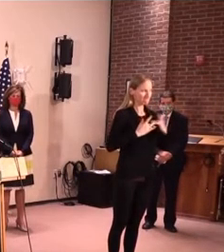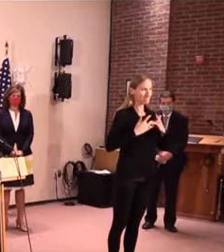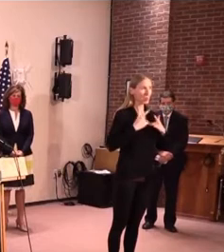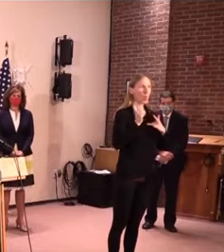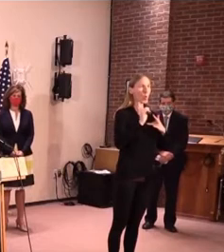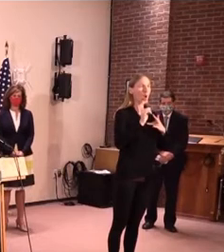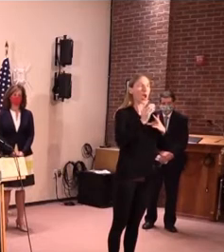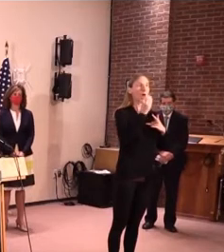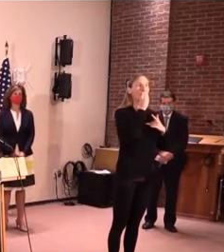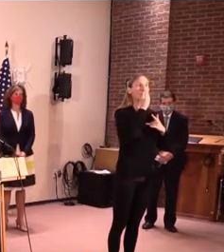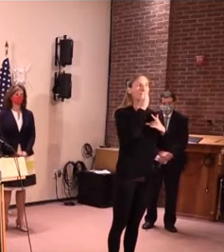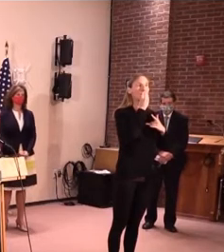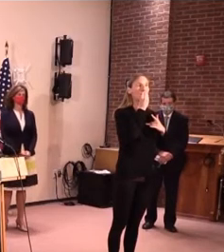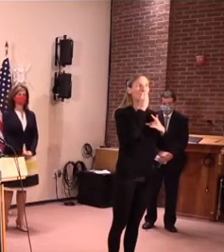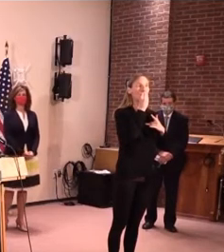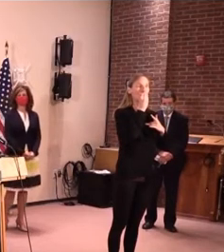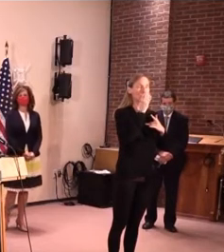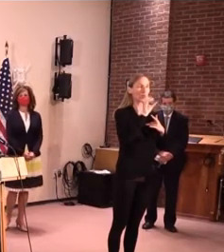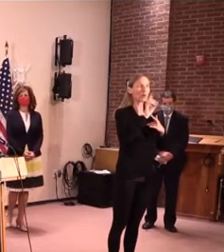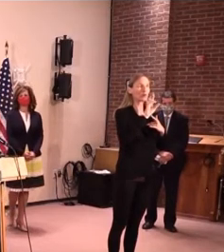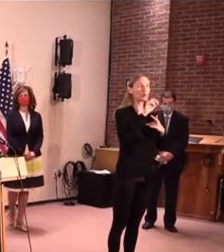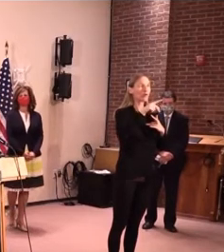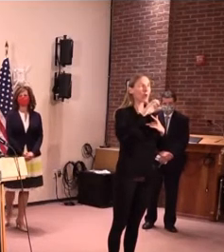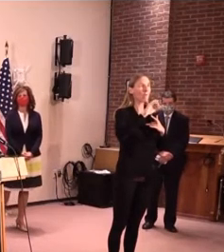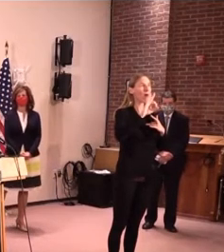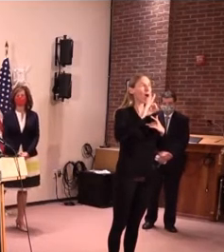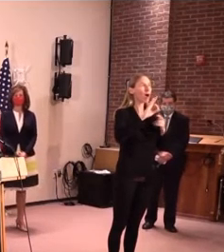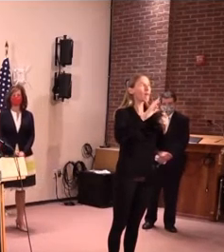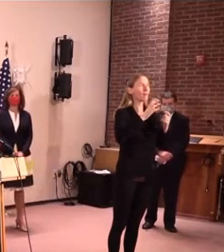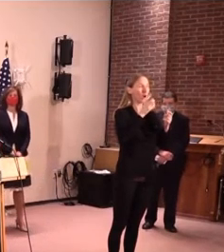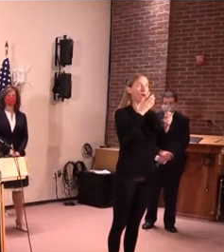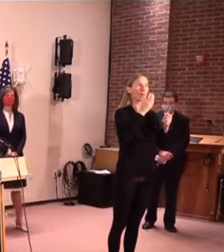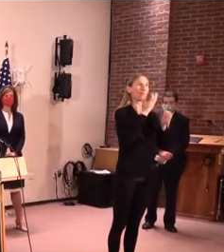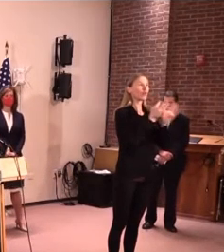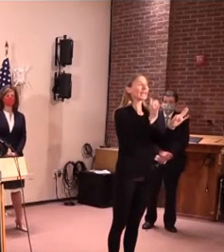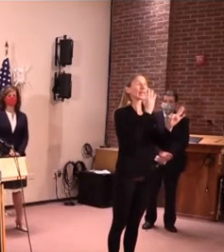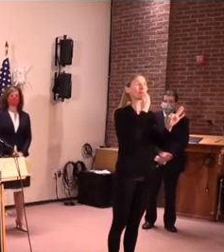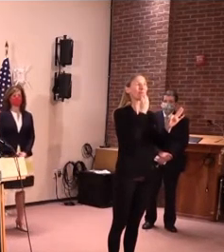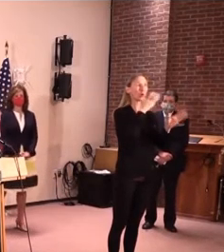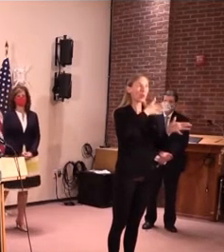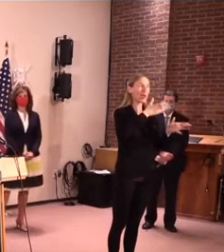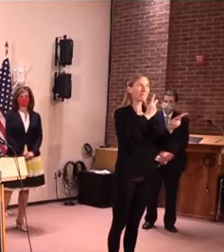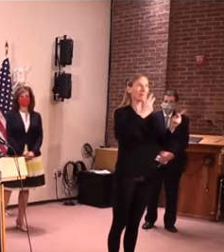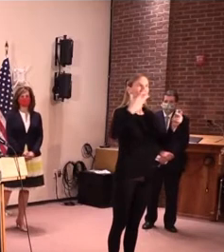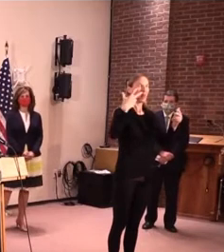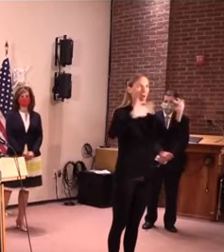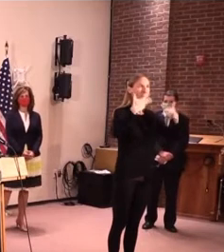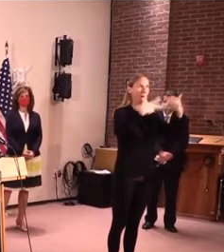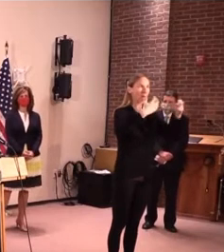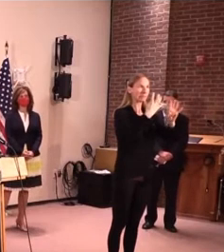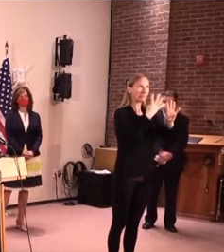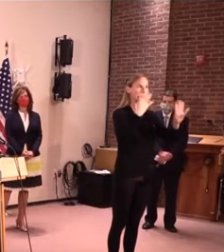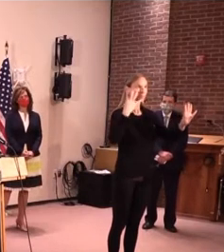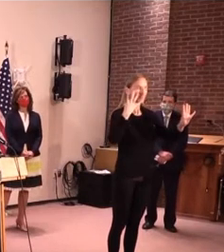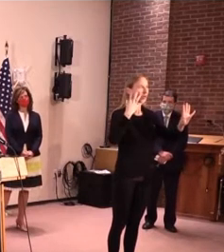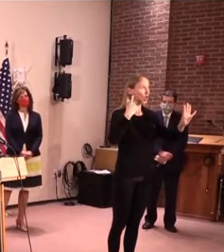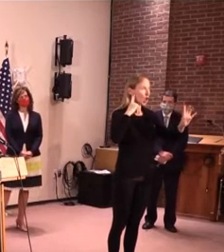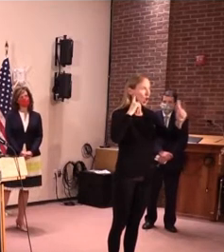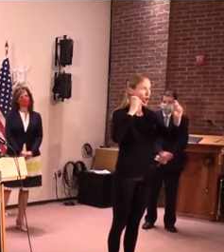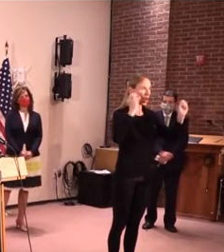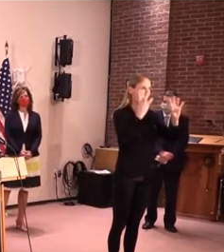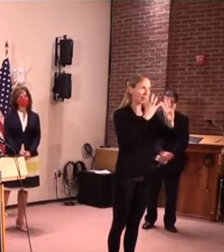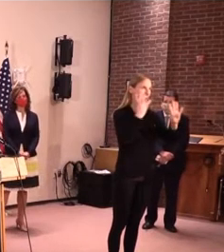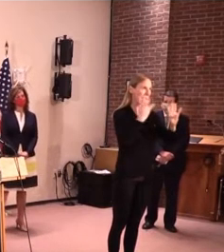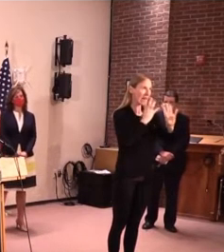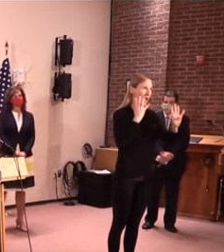drop-offs, and there's been an report in food pantries seeing increased use. But there's also been research by UVM that